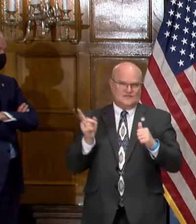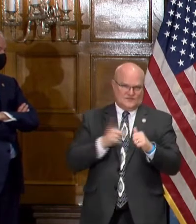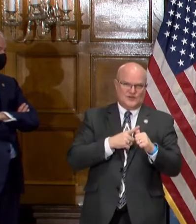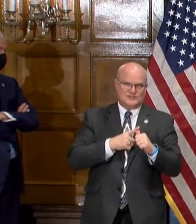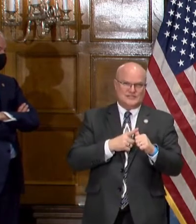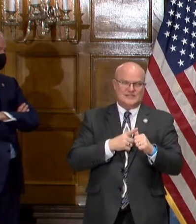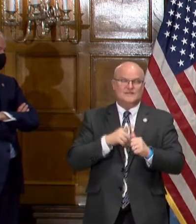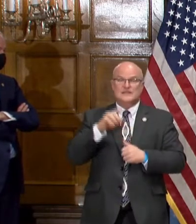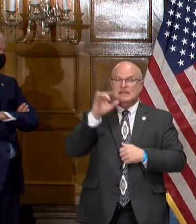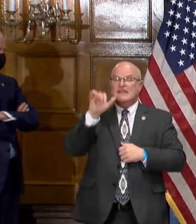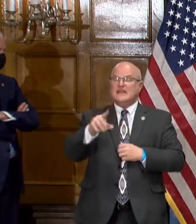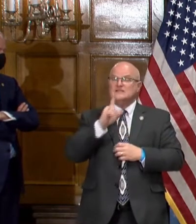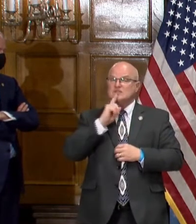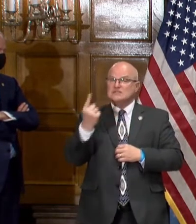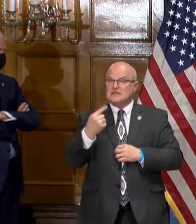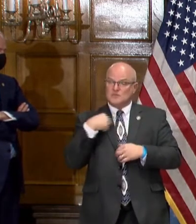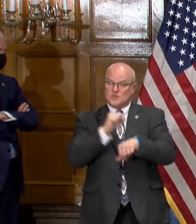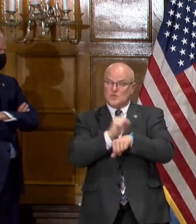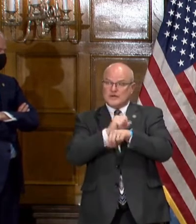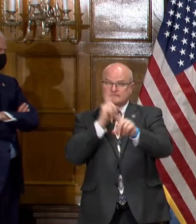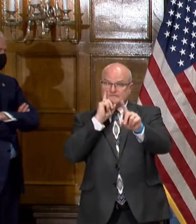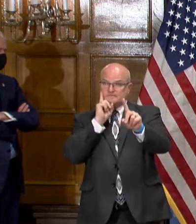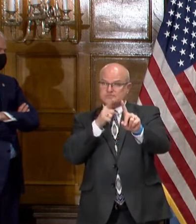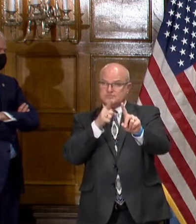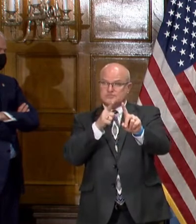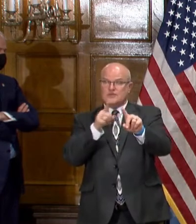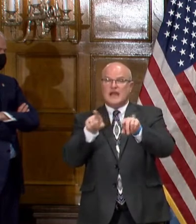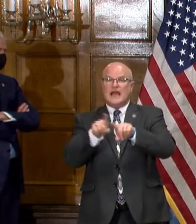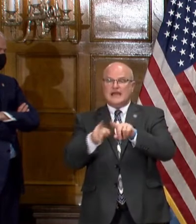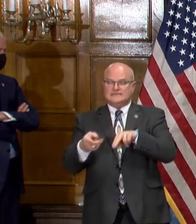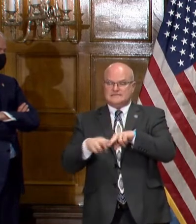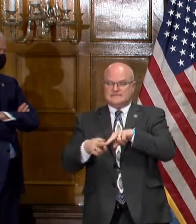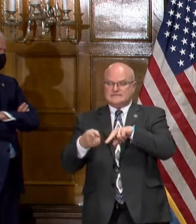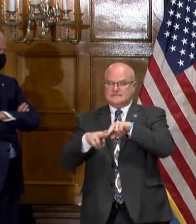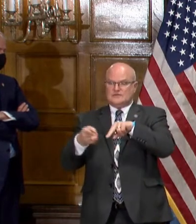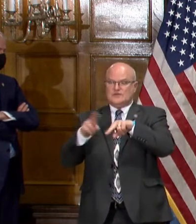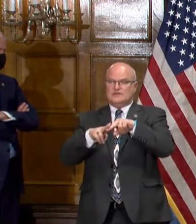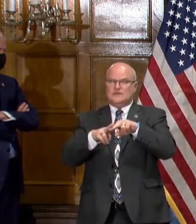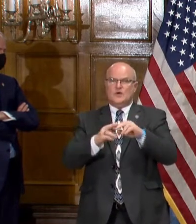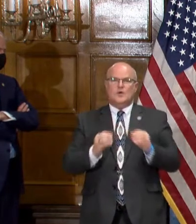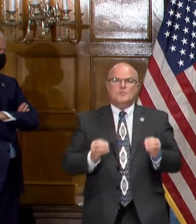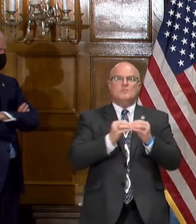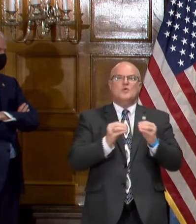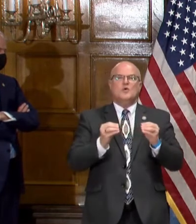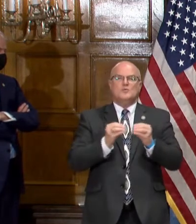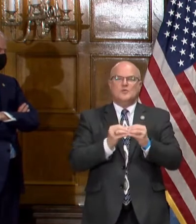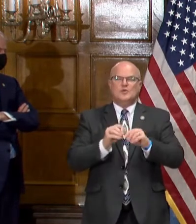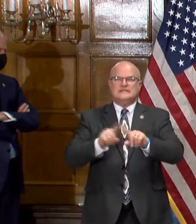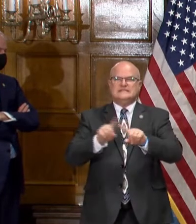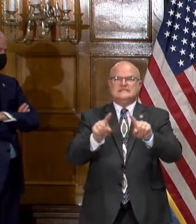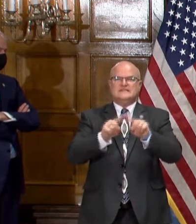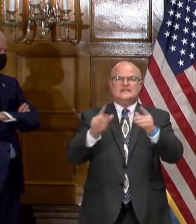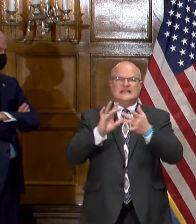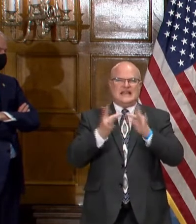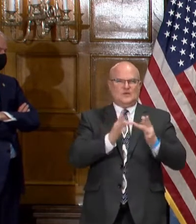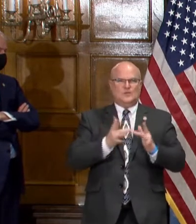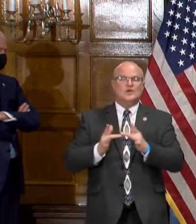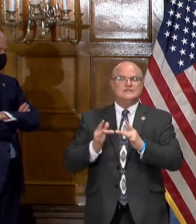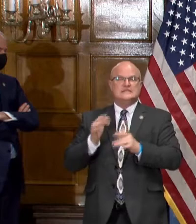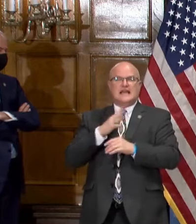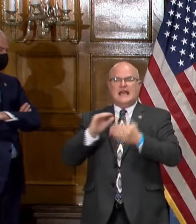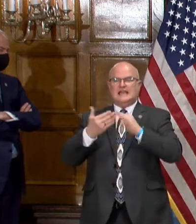so that is certainly something we're working towards. As volume increases, we're going to be pushing more and more to these networks